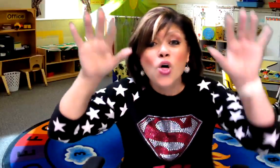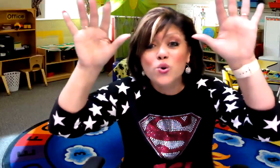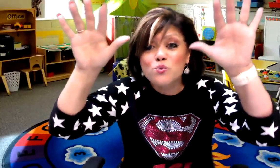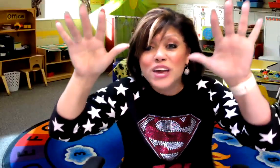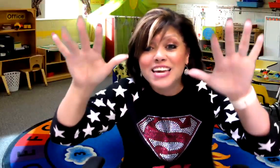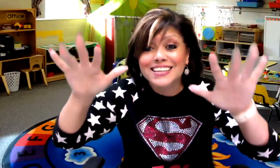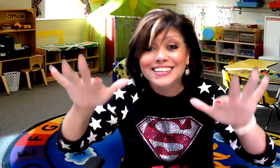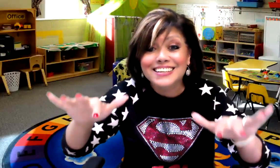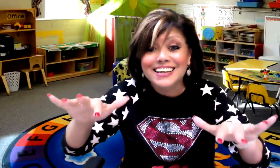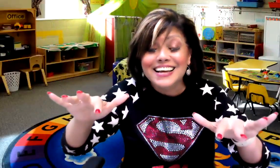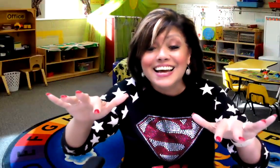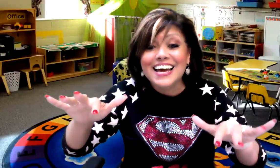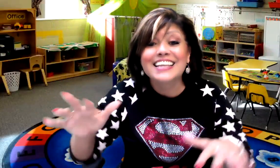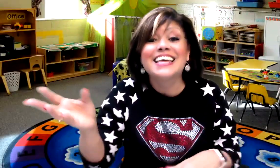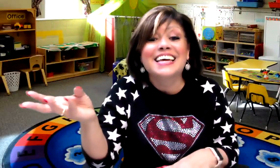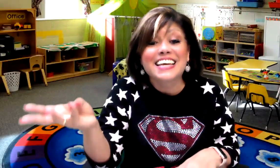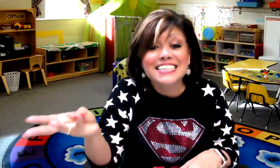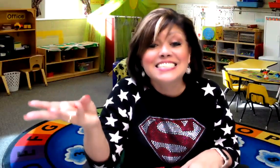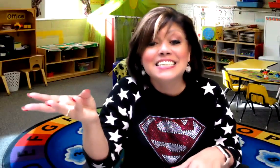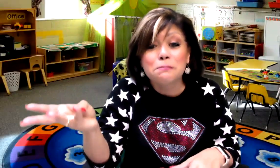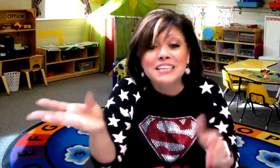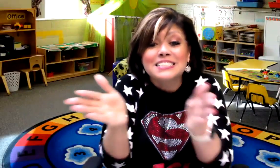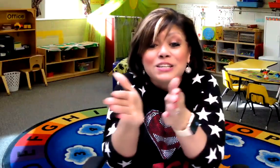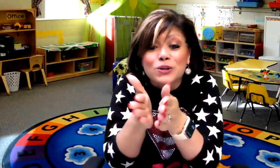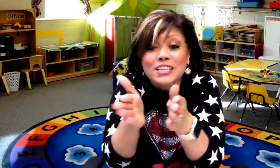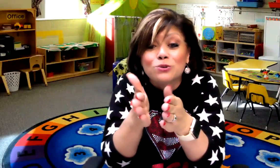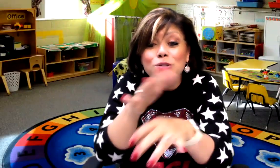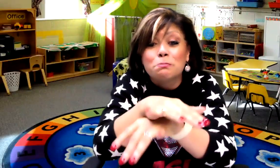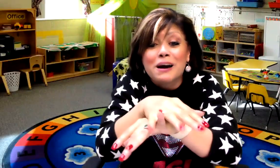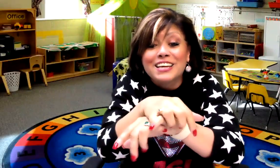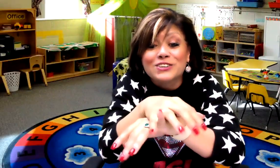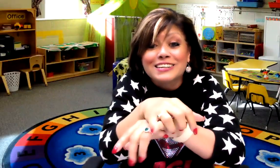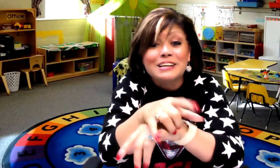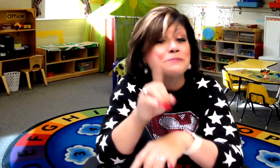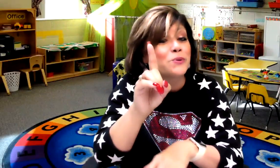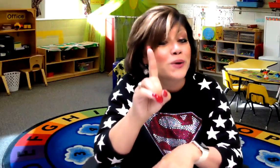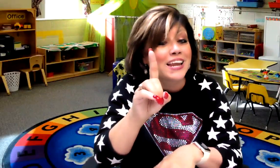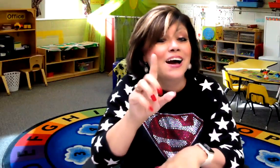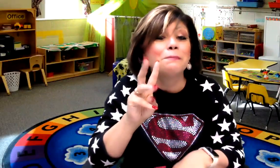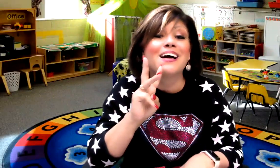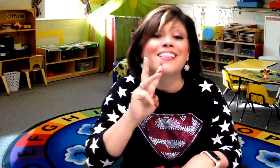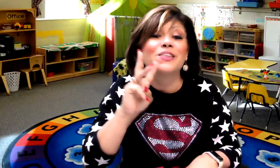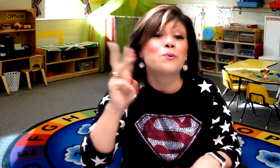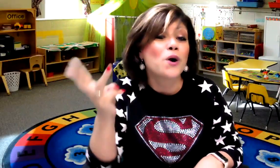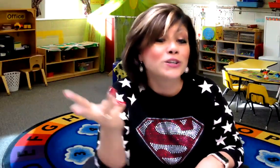the rain. And the itsy bitsy or little spider went up the water